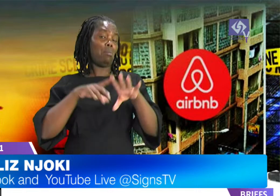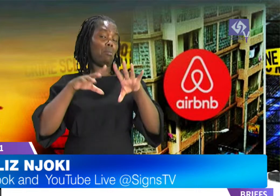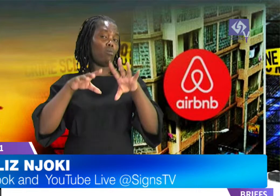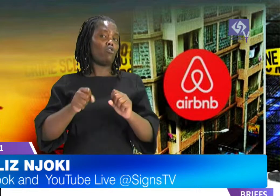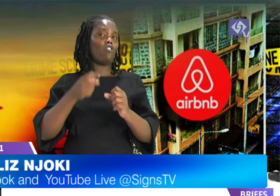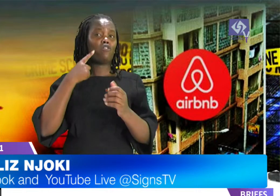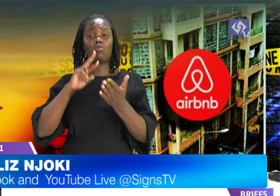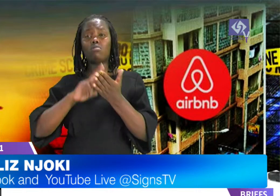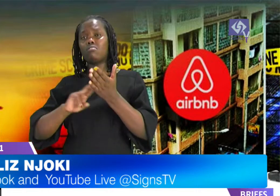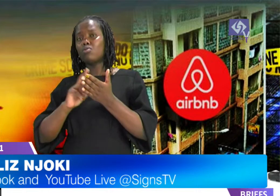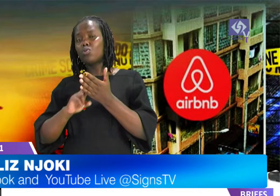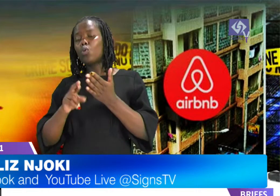in Roysambu.